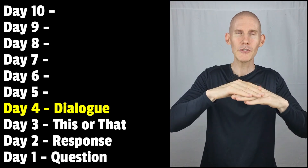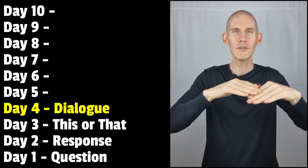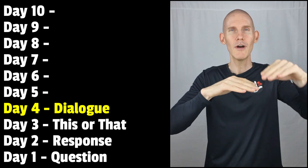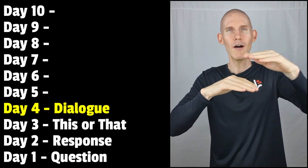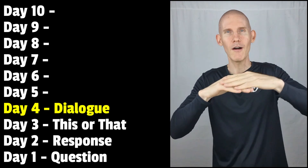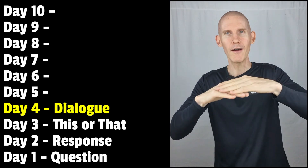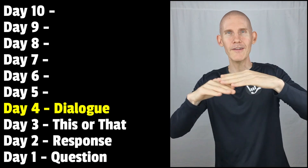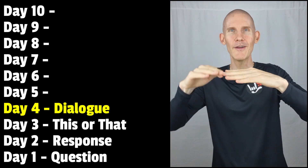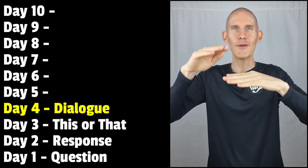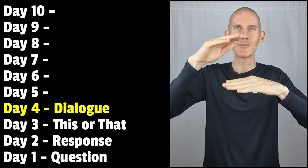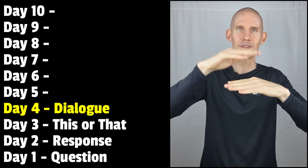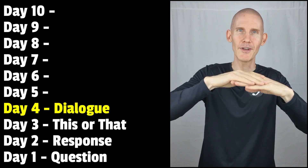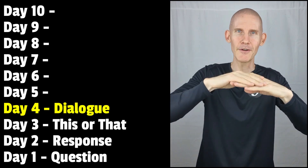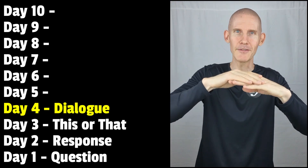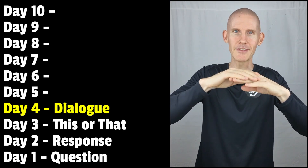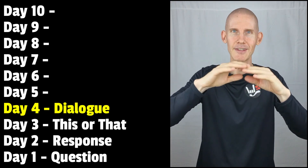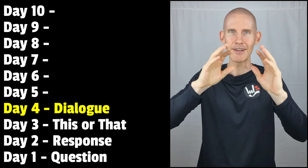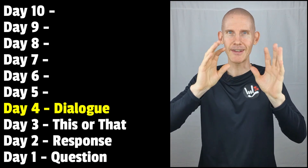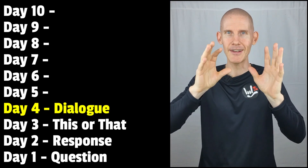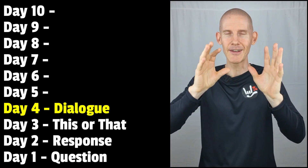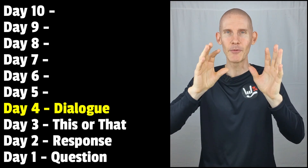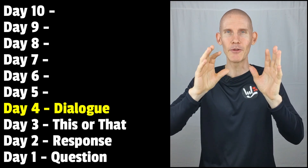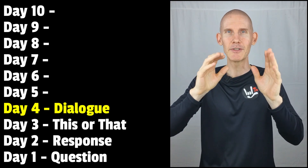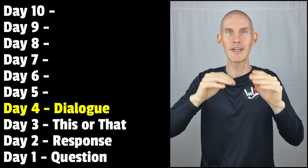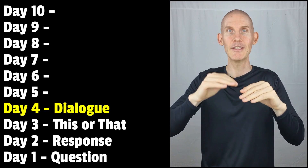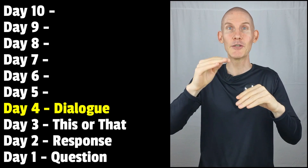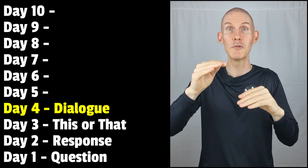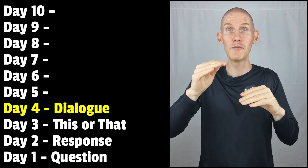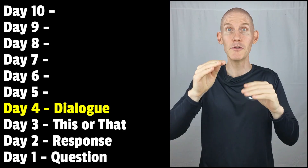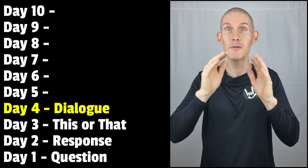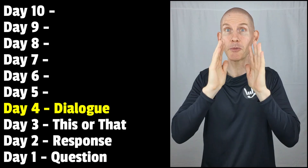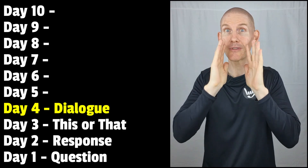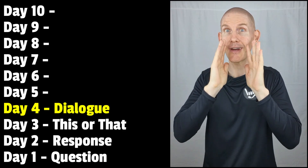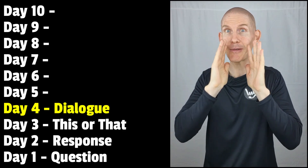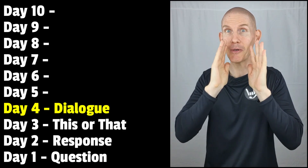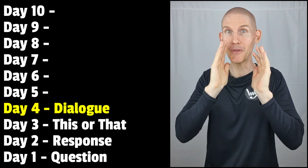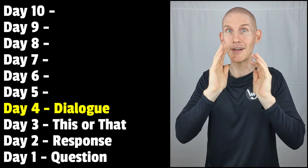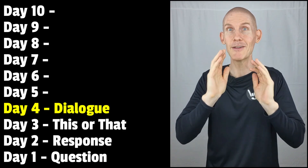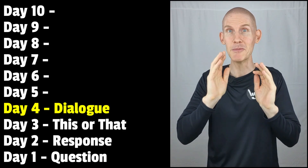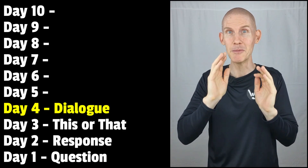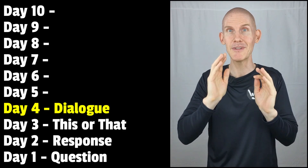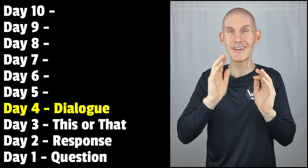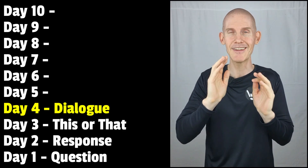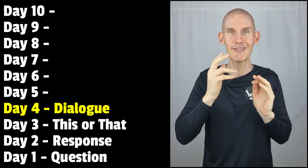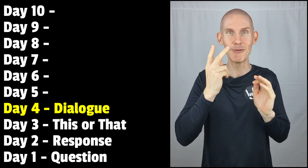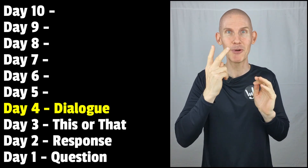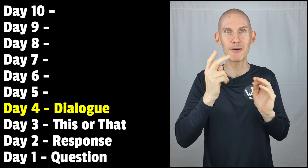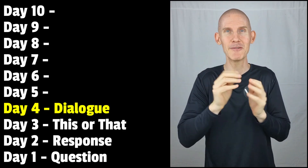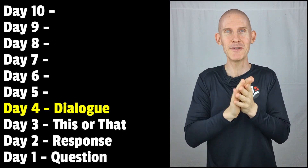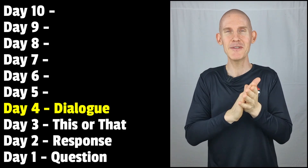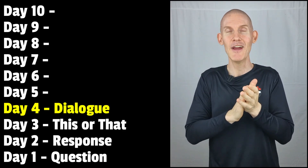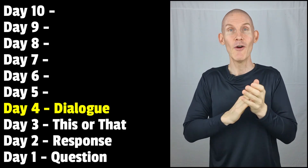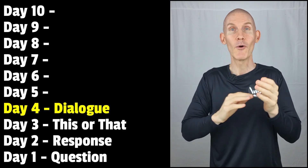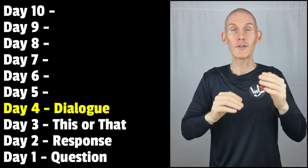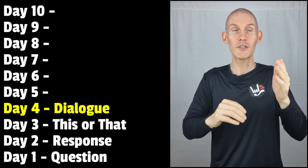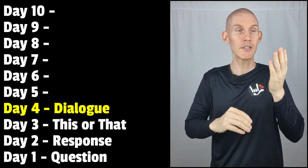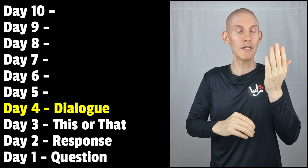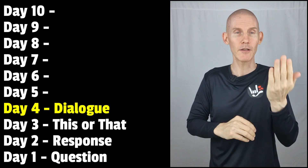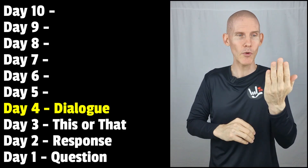build on themselves. Whether it's getting to review, we'll talk about that in a moment, two-part review, or it's just getting the